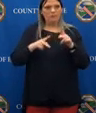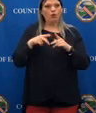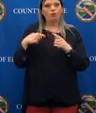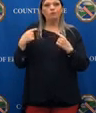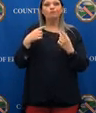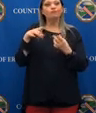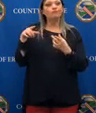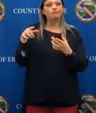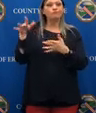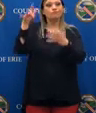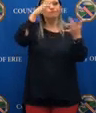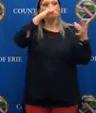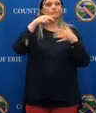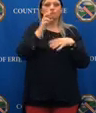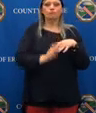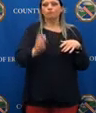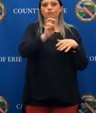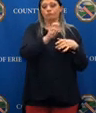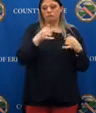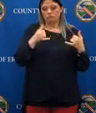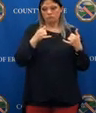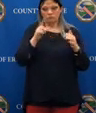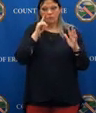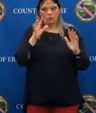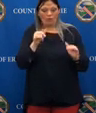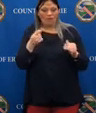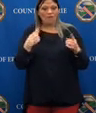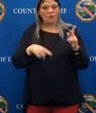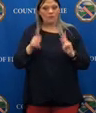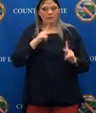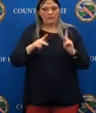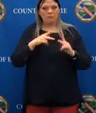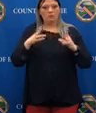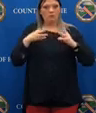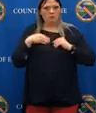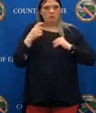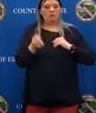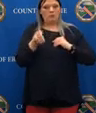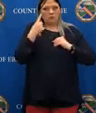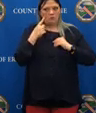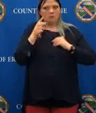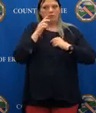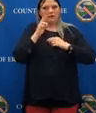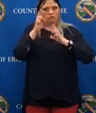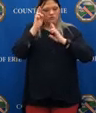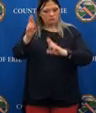And at this point, we're hopeful that people heed the messages like most have and just stay at home.